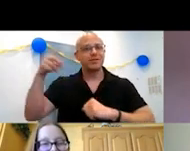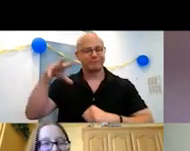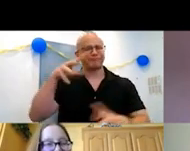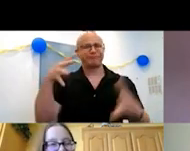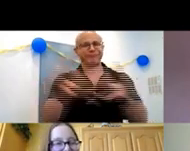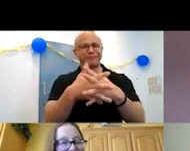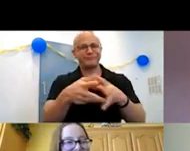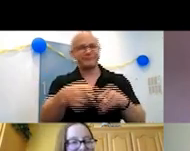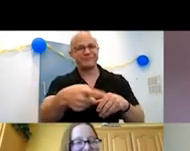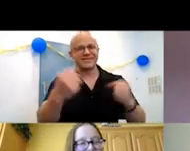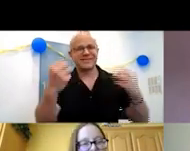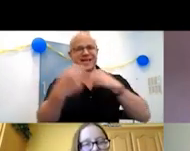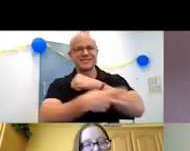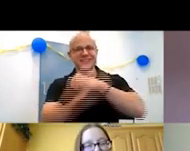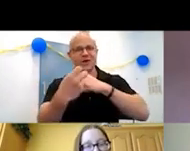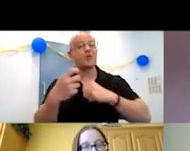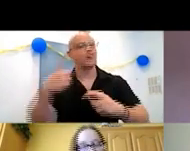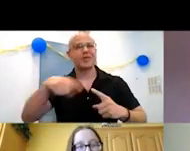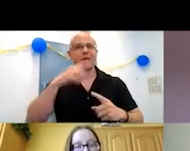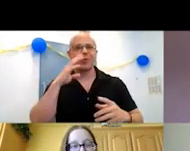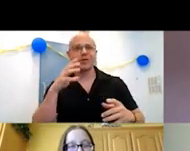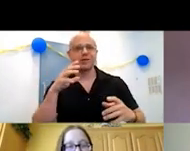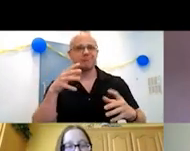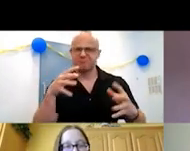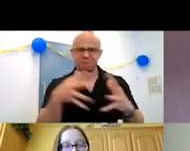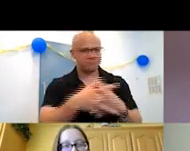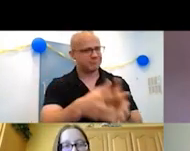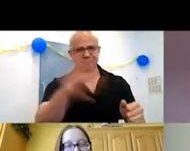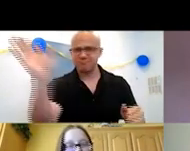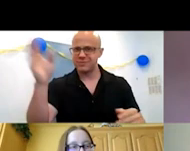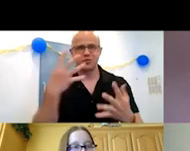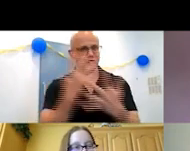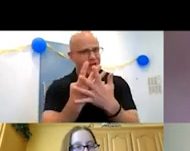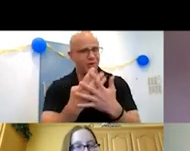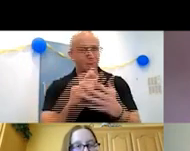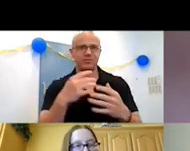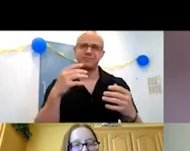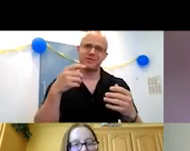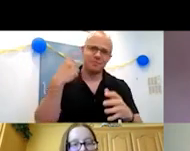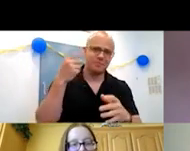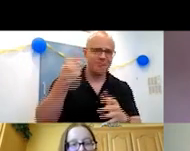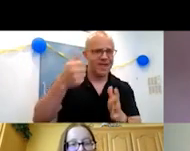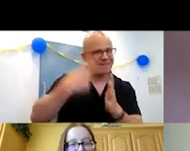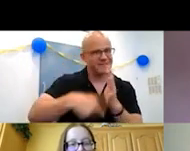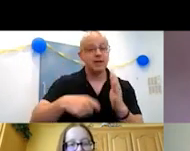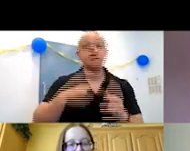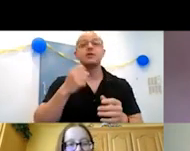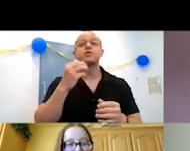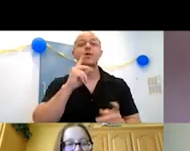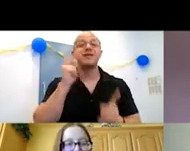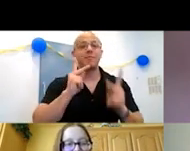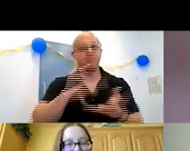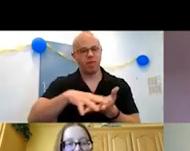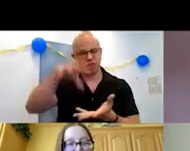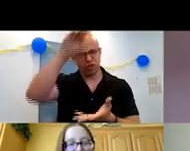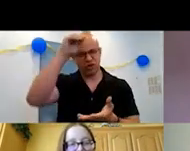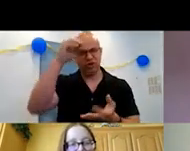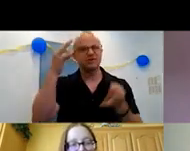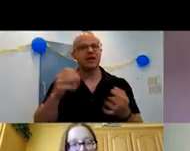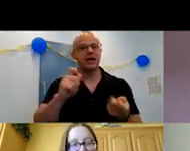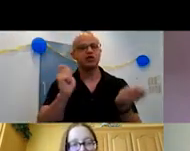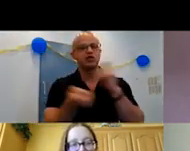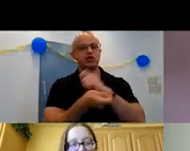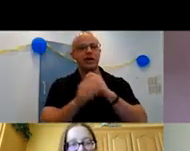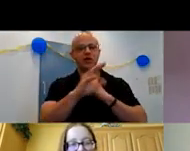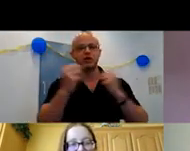So when deaf people steal, they sign the steal, and there's people that sign, so they understand they're going to steal. So they catch them before